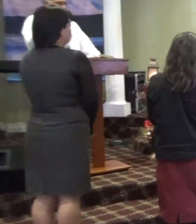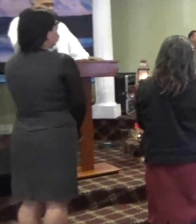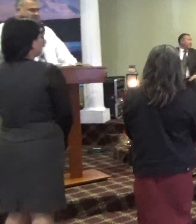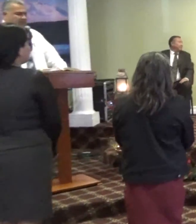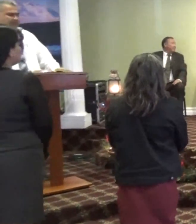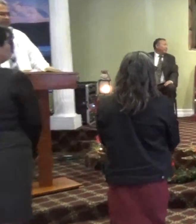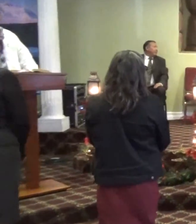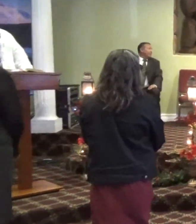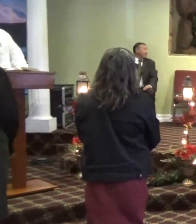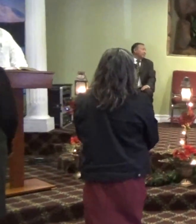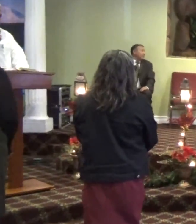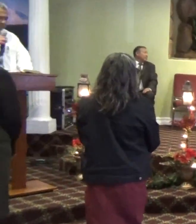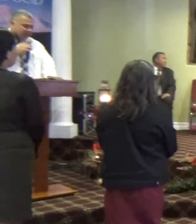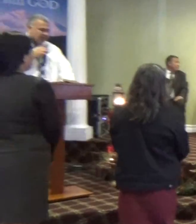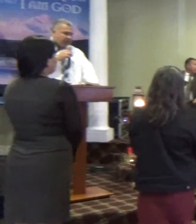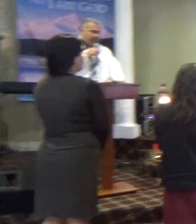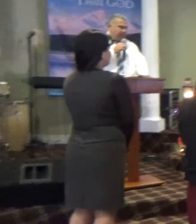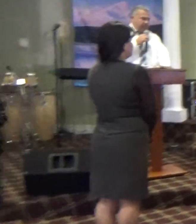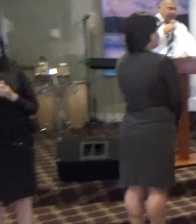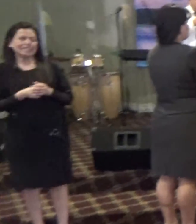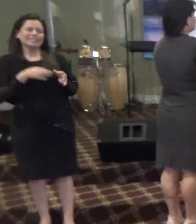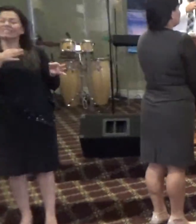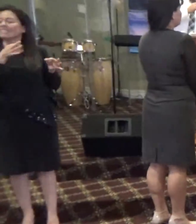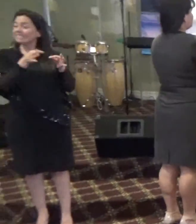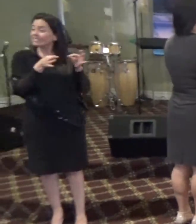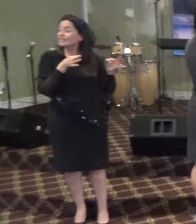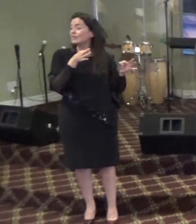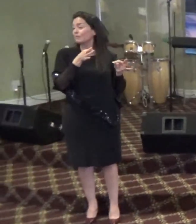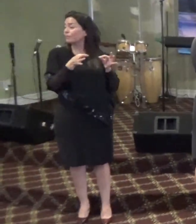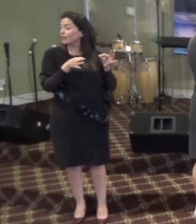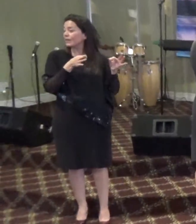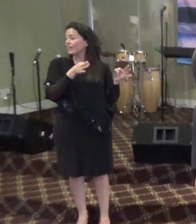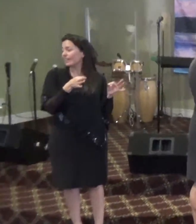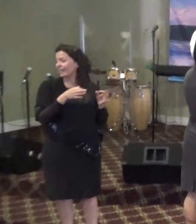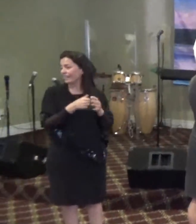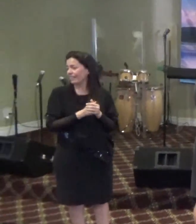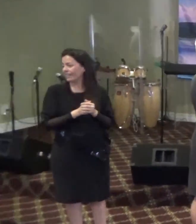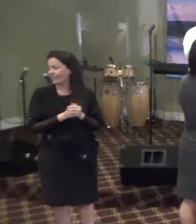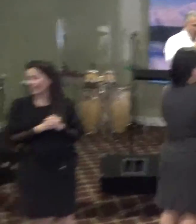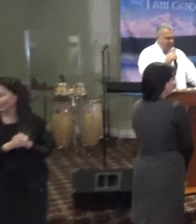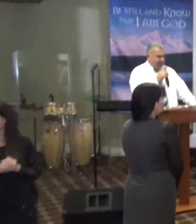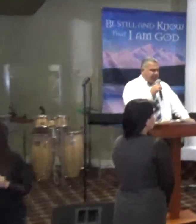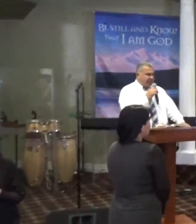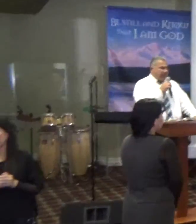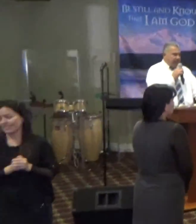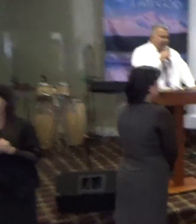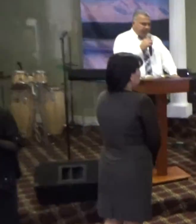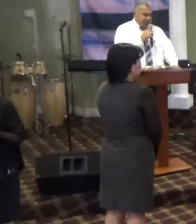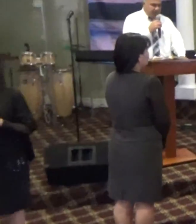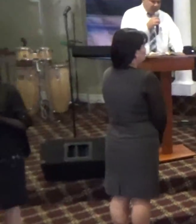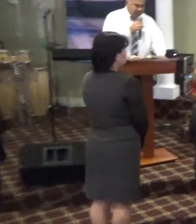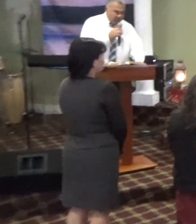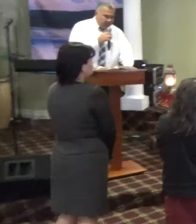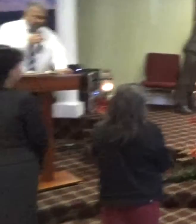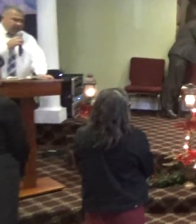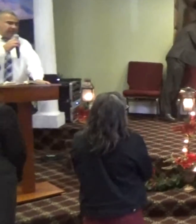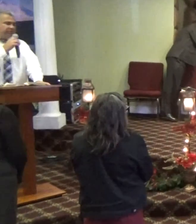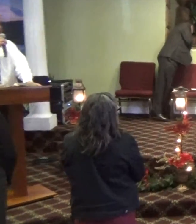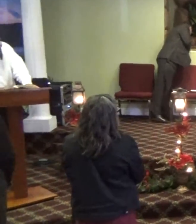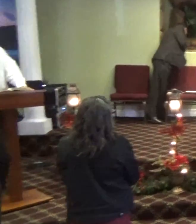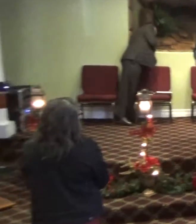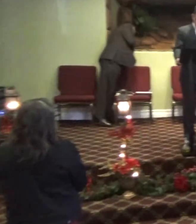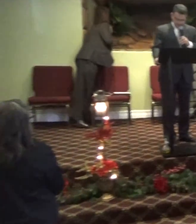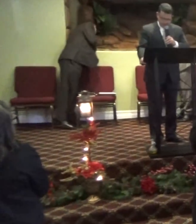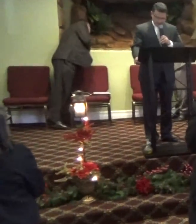Wednesdays, estuvimos explicando explaining este compromiso, this este paso commitment, this de step obediencia of a Dios.